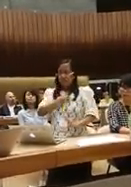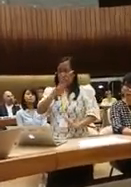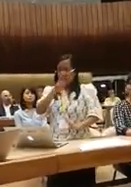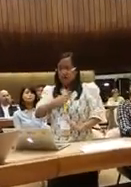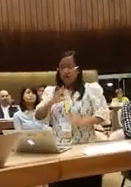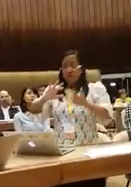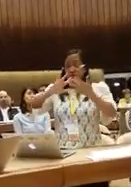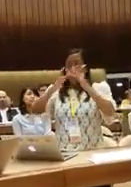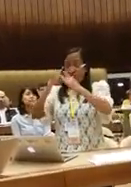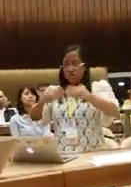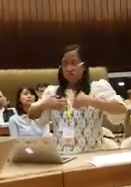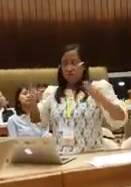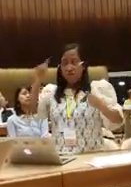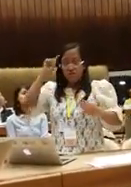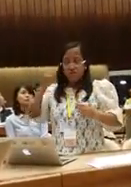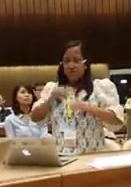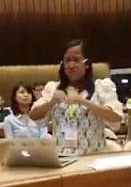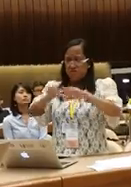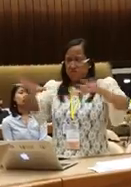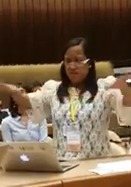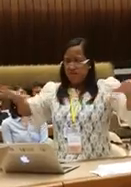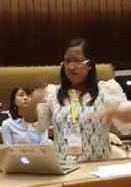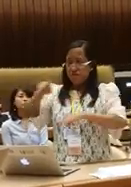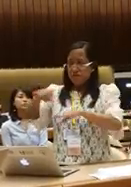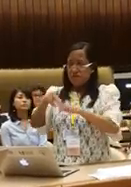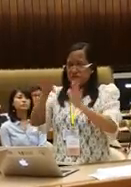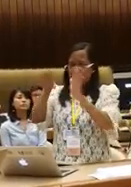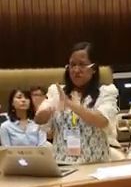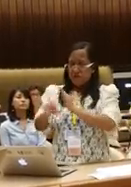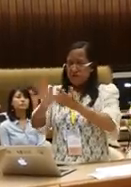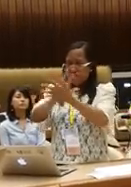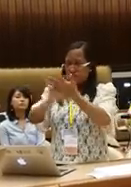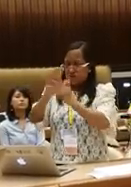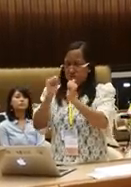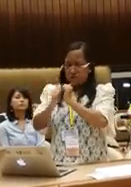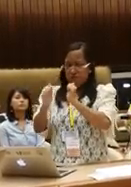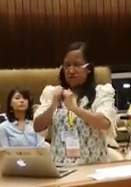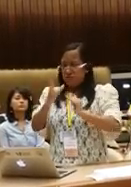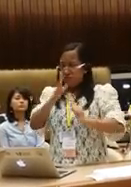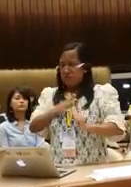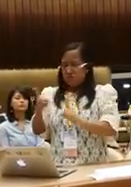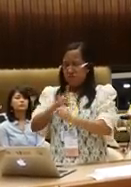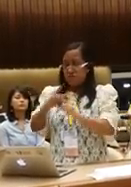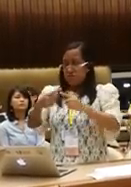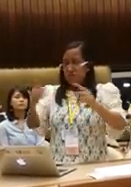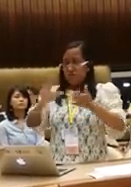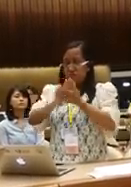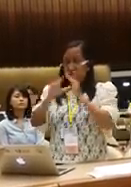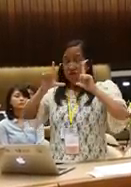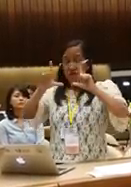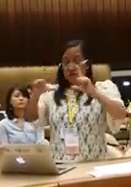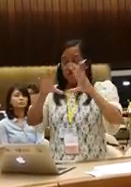brutal killings of transgender women are brazenly committed by family members or co-workers. Cyber pornography